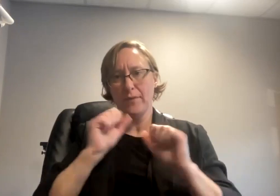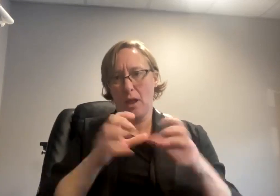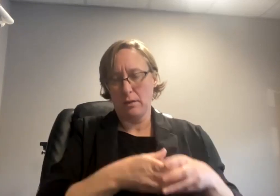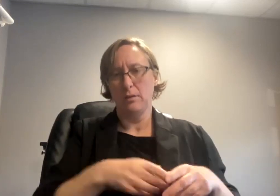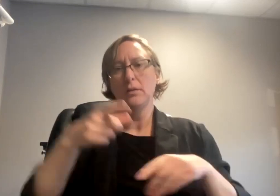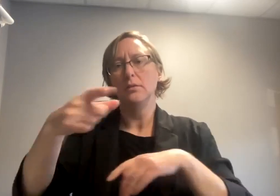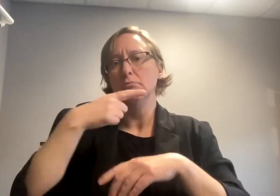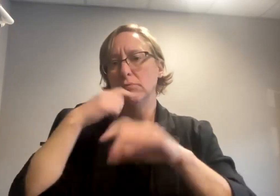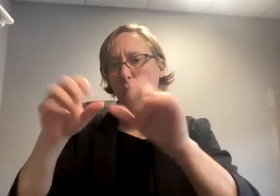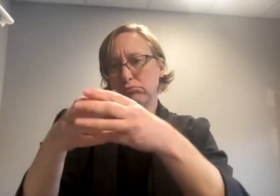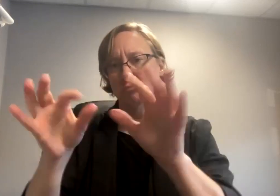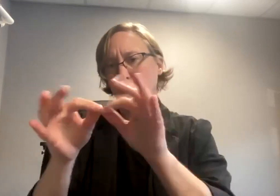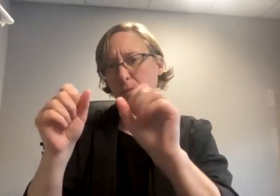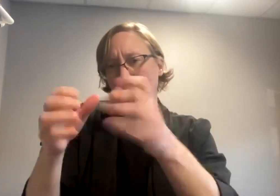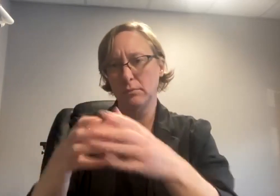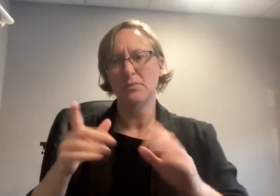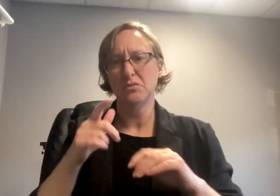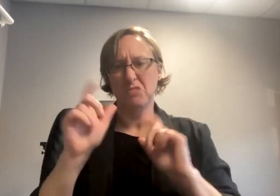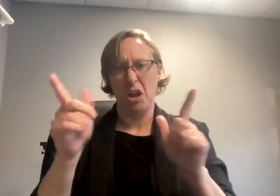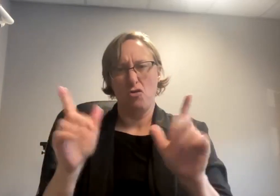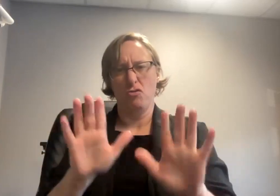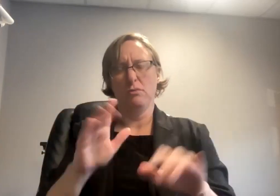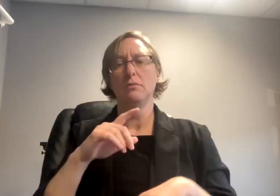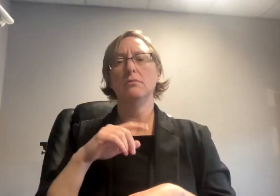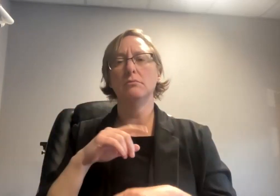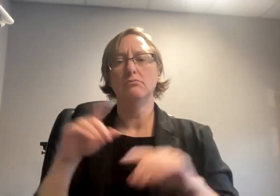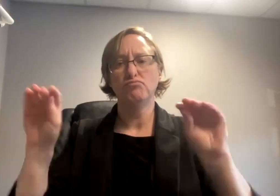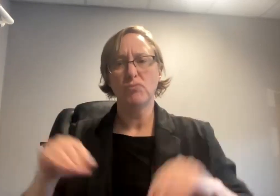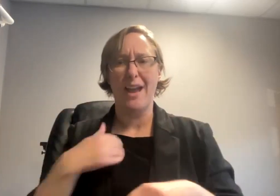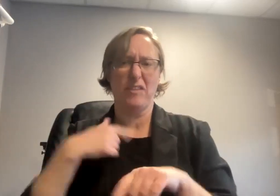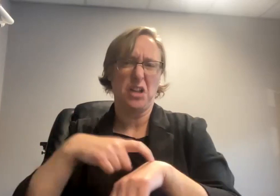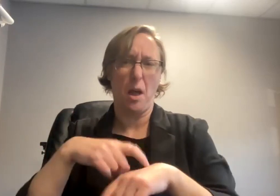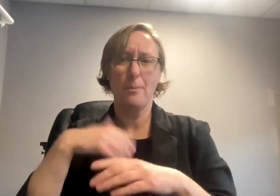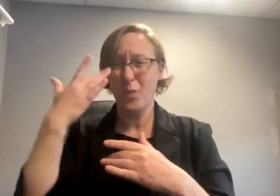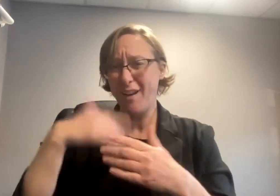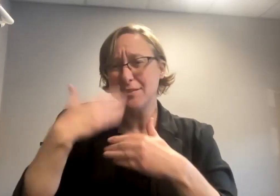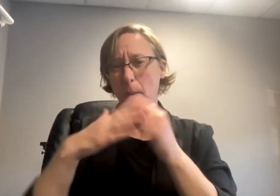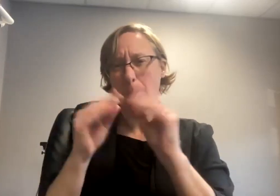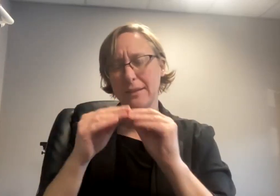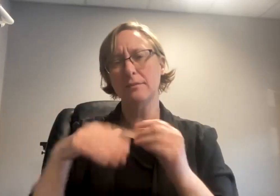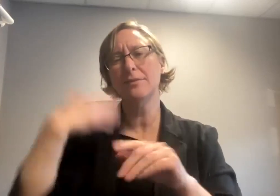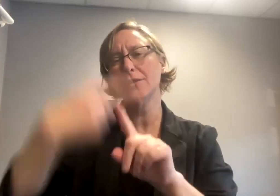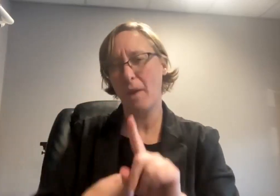now or later? Chrissy's saying we're discussing that later. We'll group up and discuss those later.